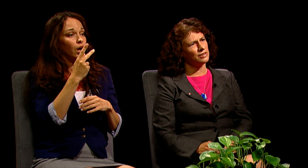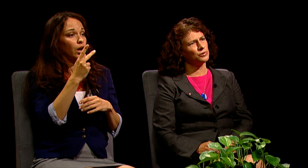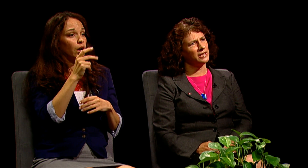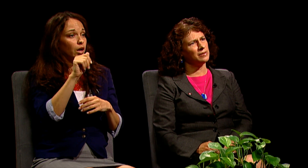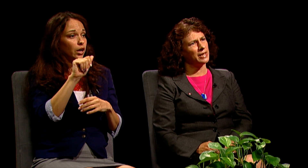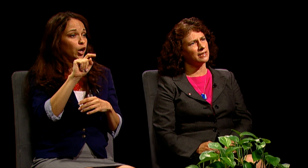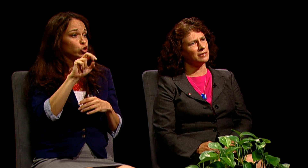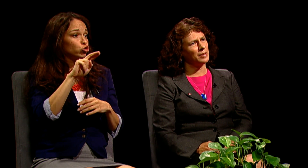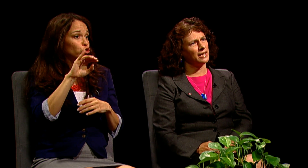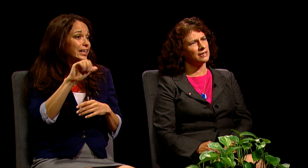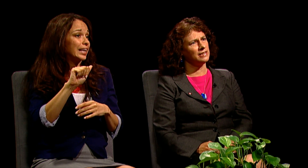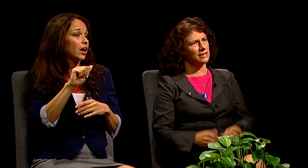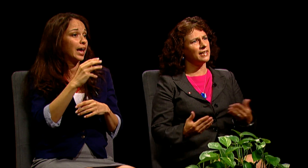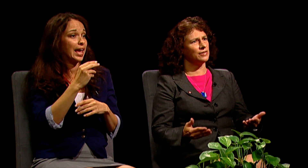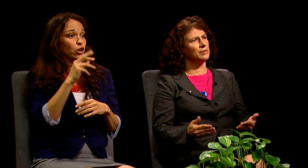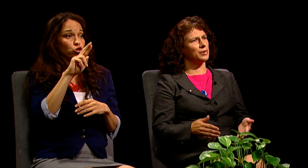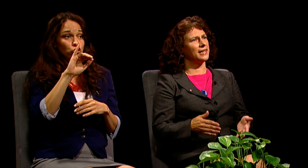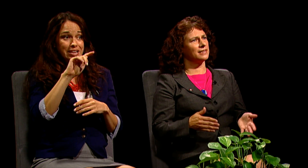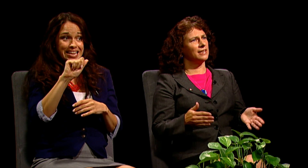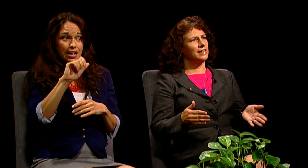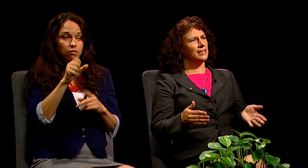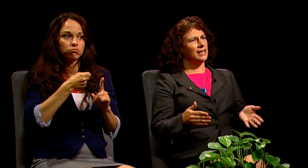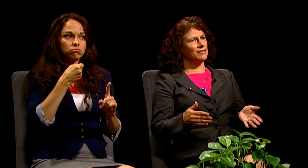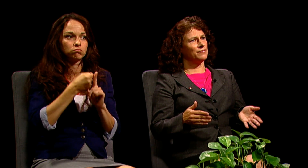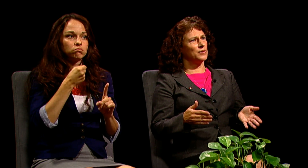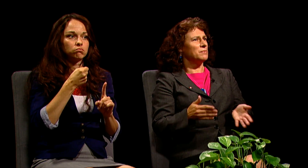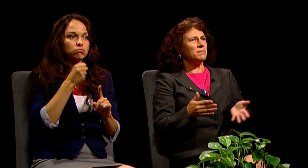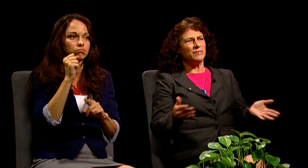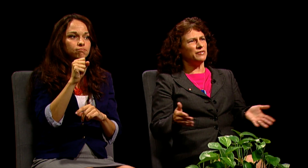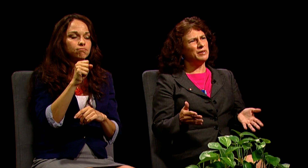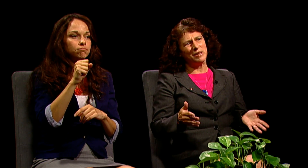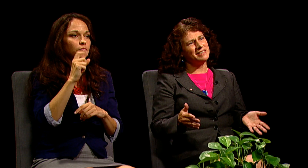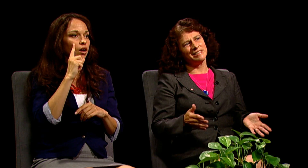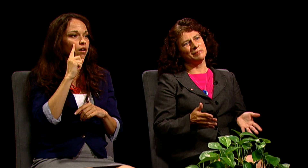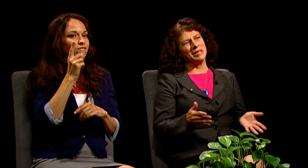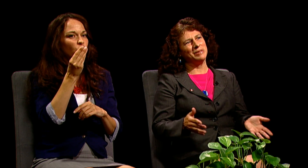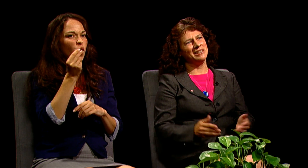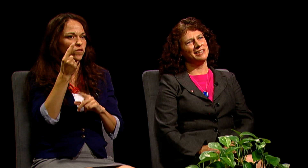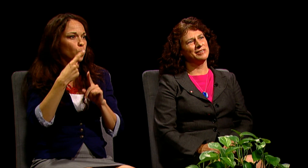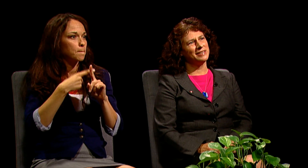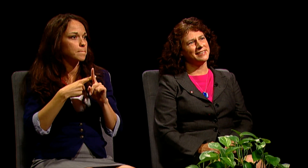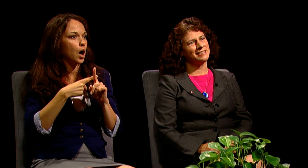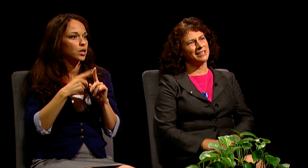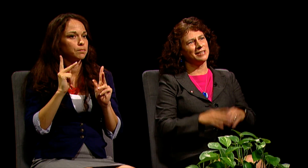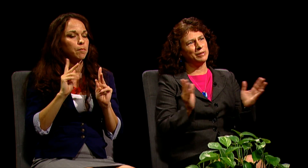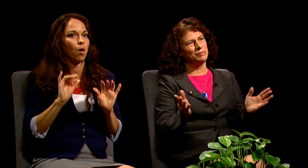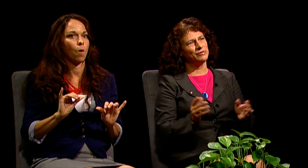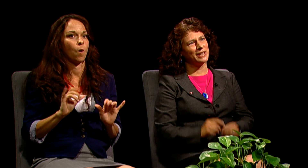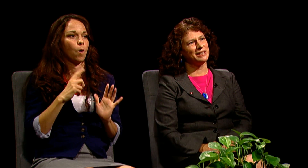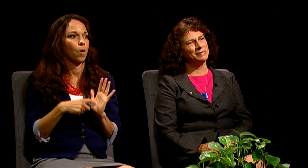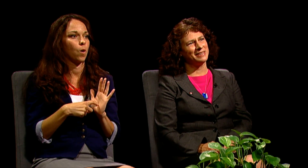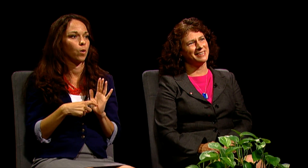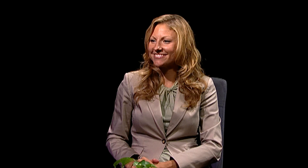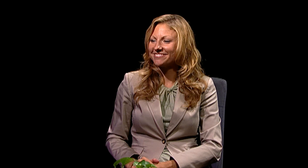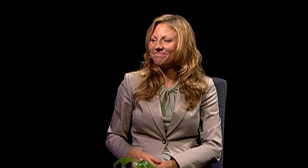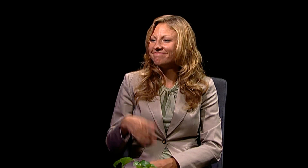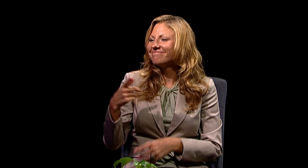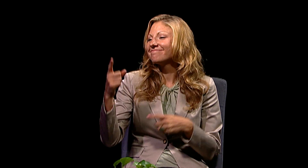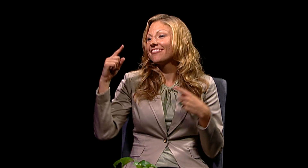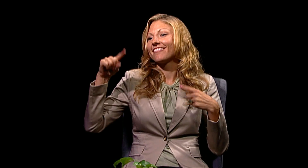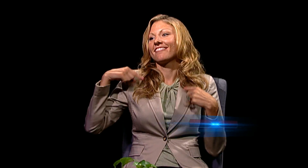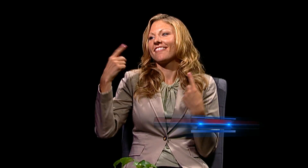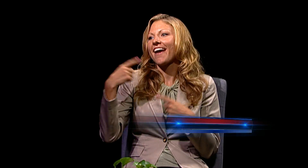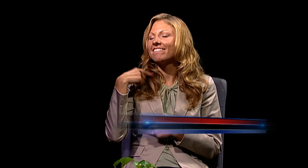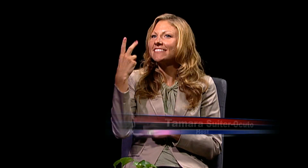Rita and Katrina back to back did have an impact for a few months, maybe a year, and then suddenly people forgot about that.